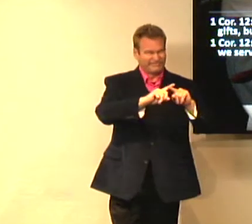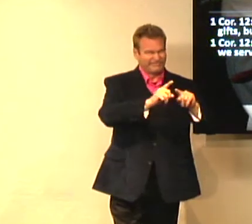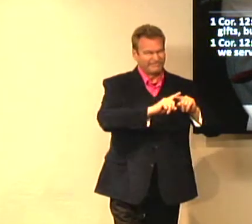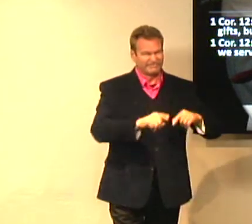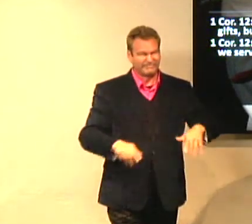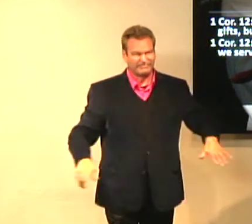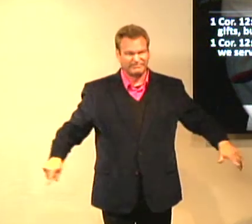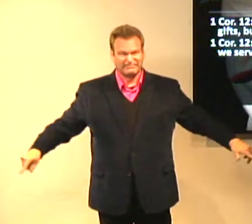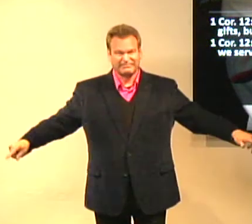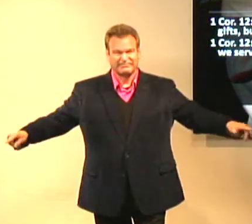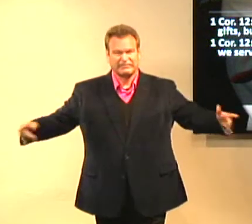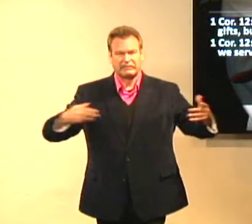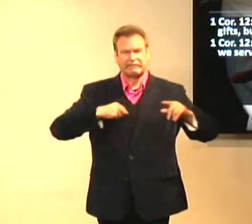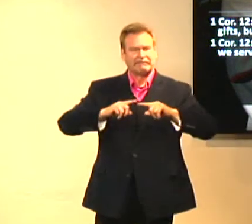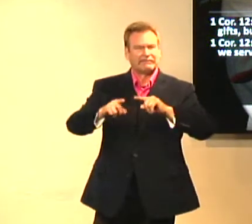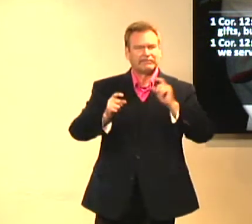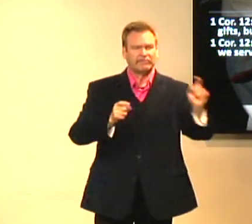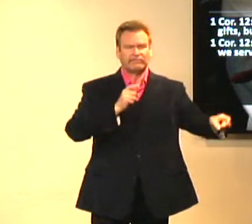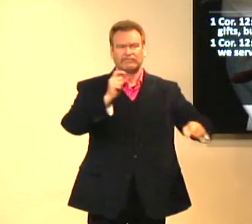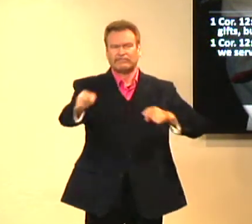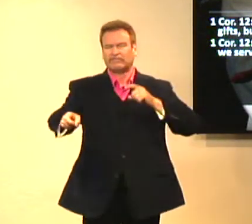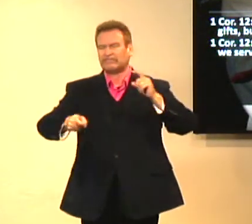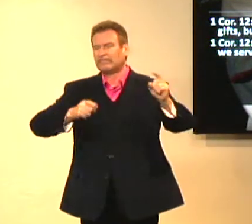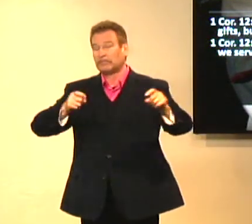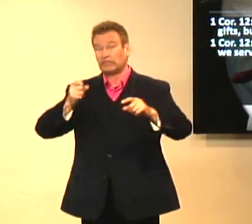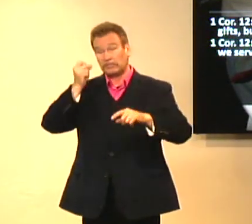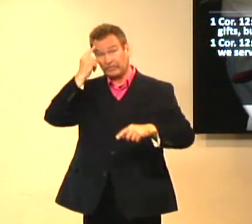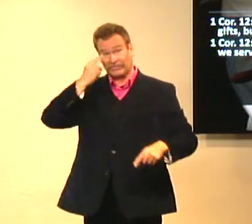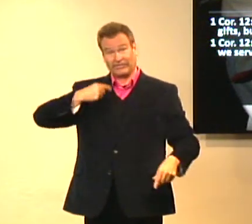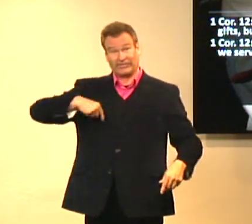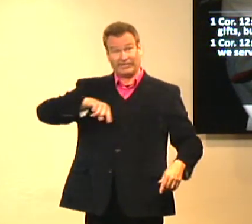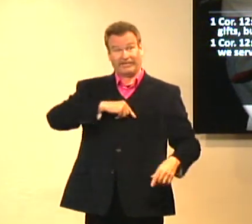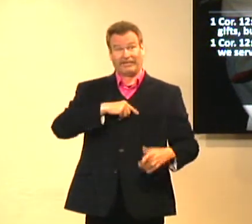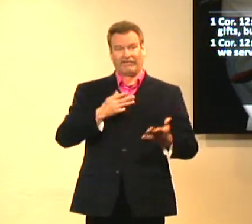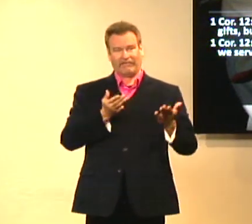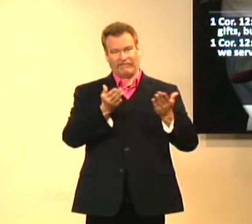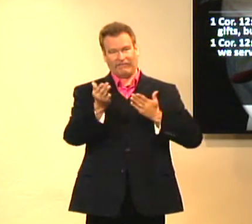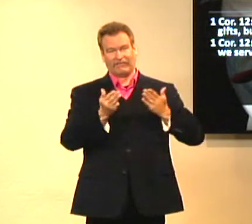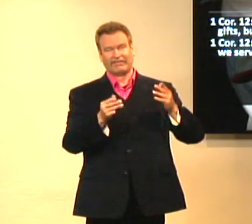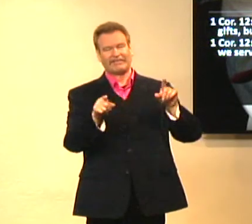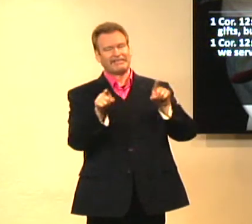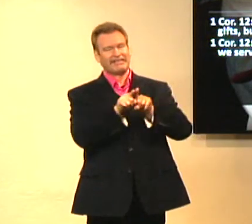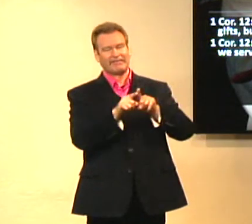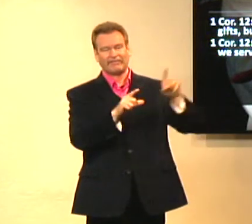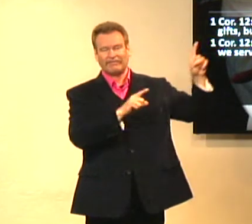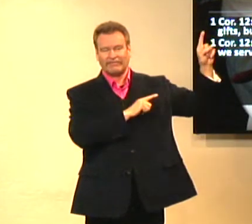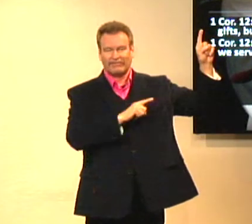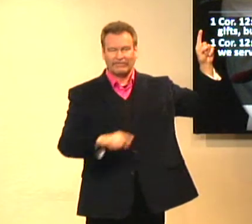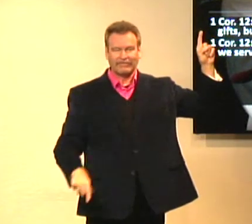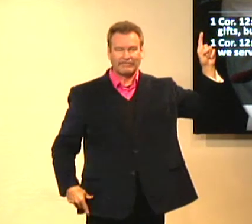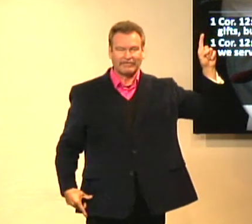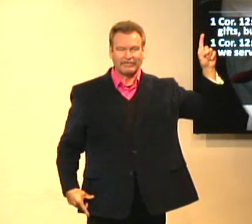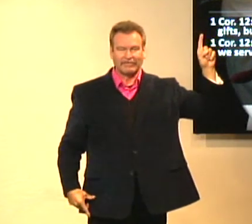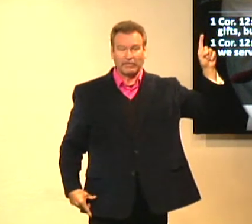yard work, some are good mechanics. All are different. But but understand that all of us, we serve the same